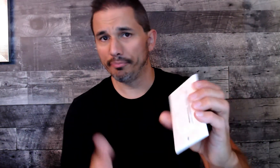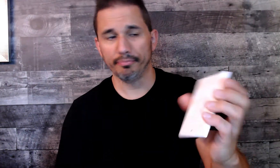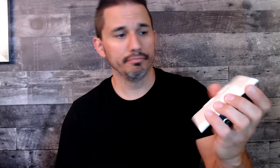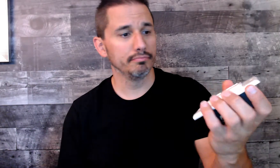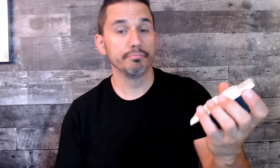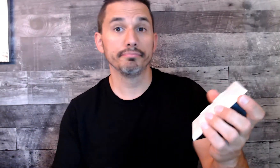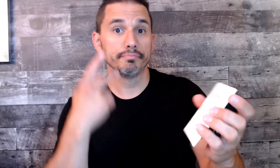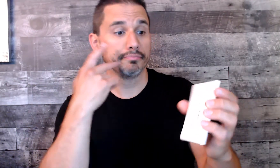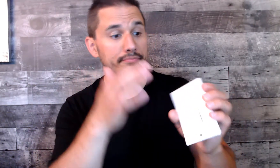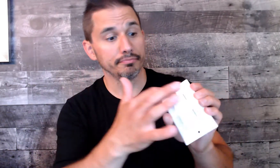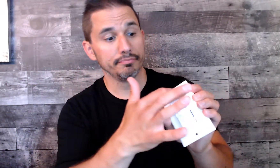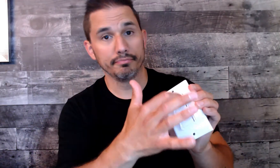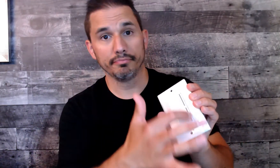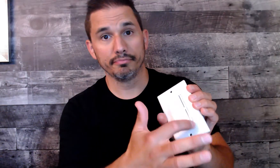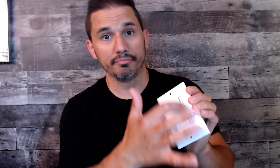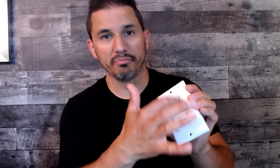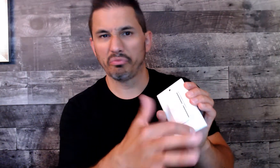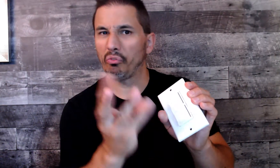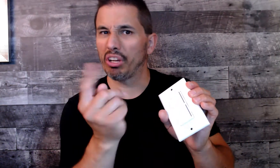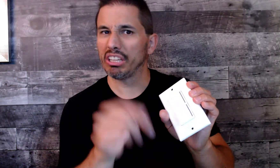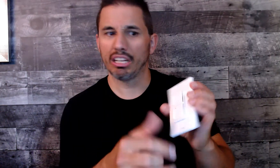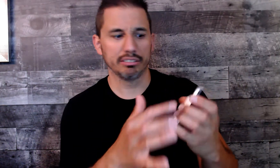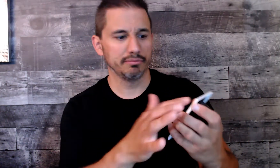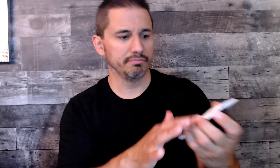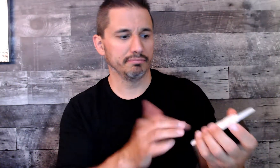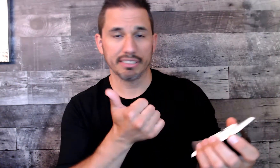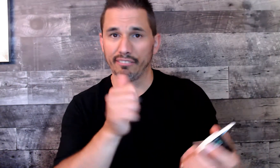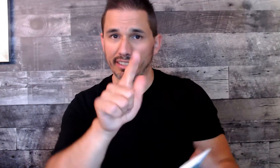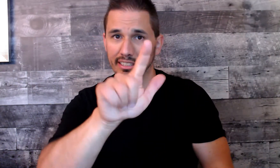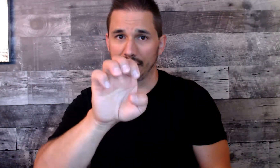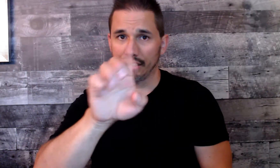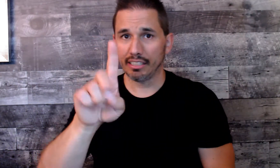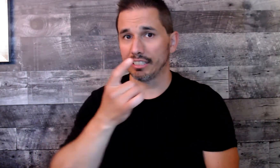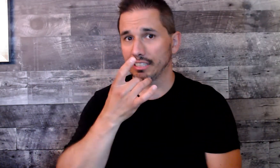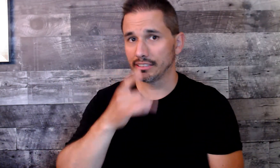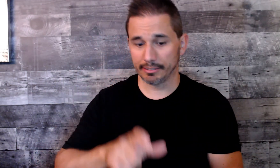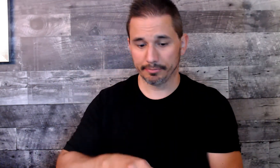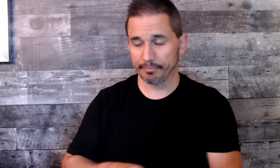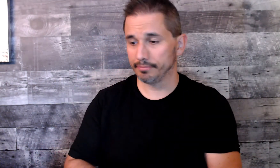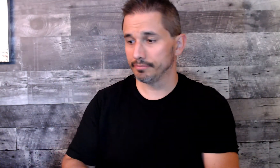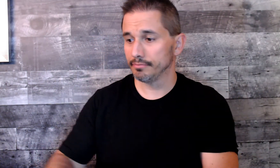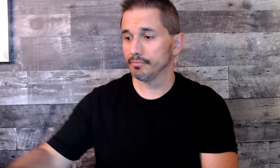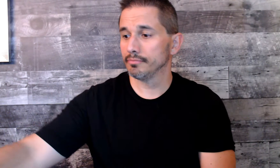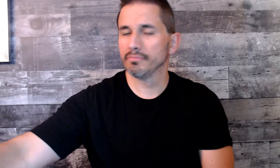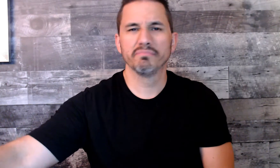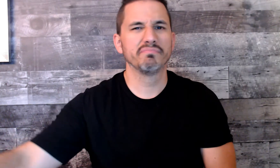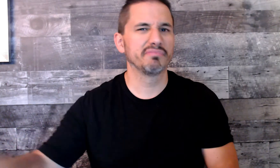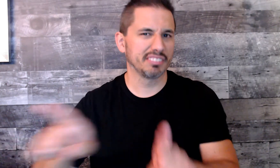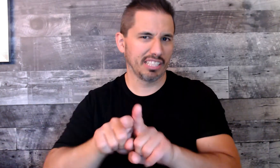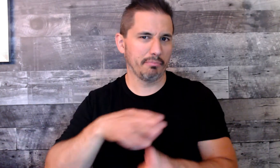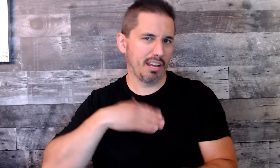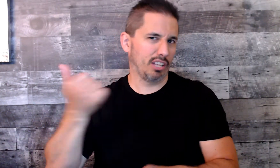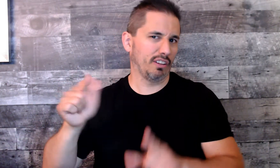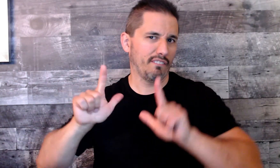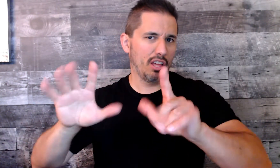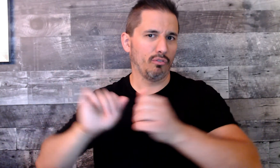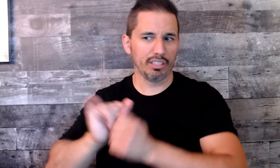light sections have up and down buttons. And on the right, there's LED lights. Like I've shown you before